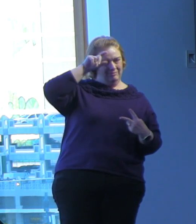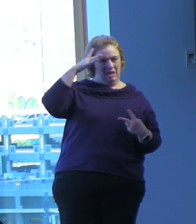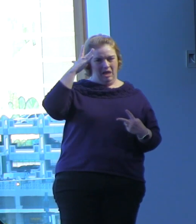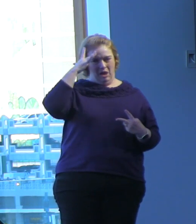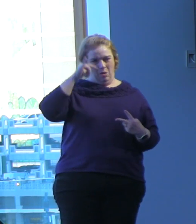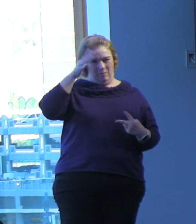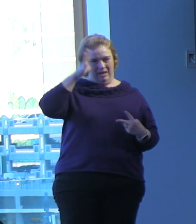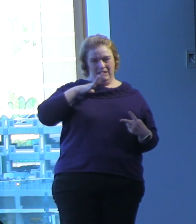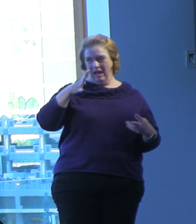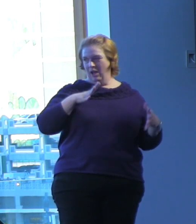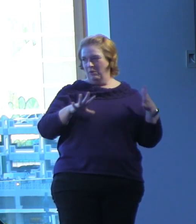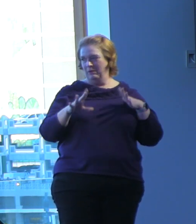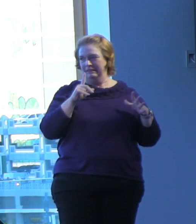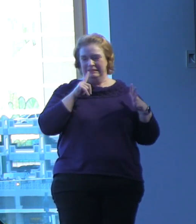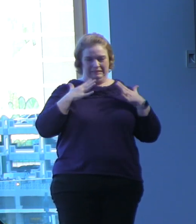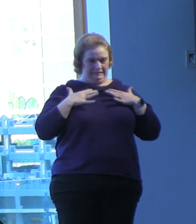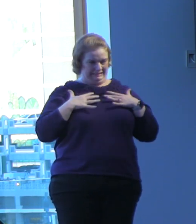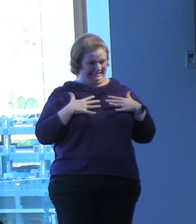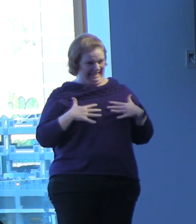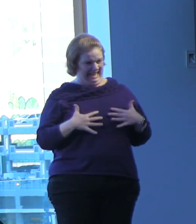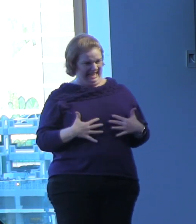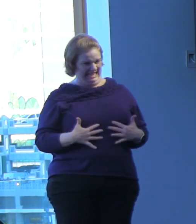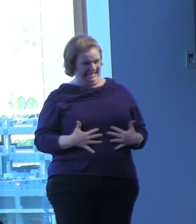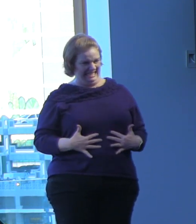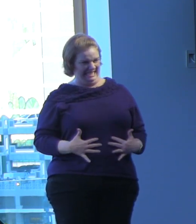is that guy wearing such a really tight shirt?